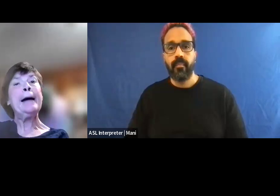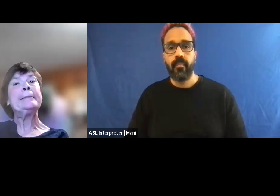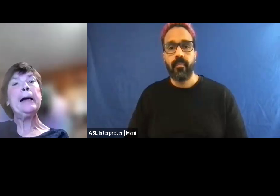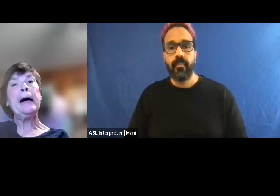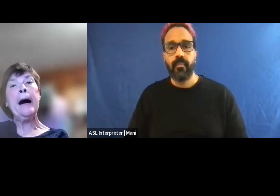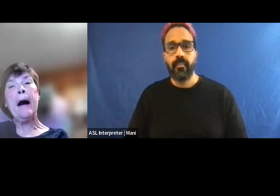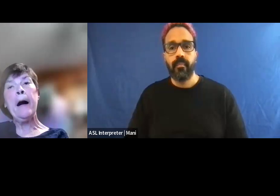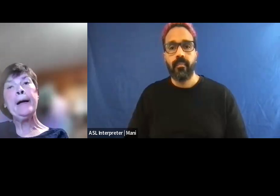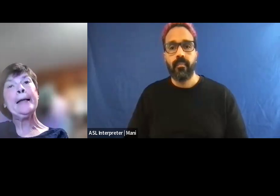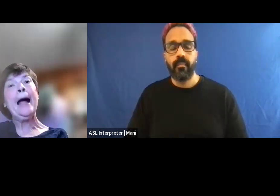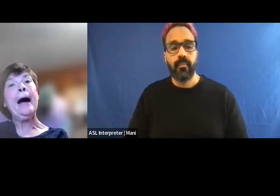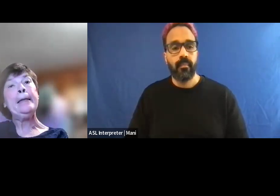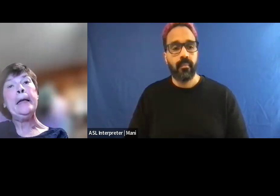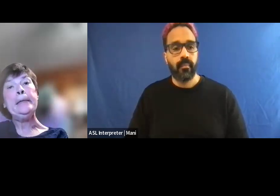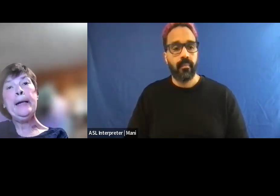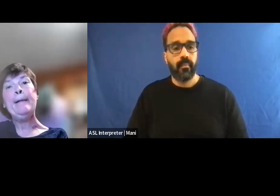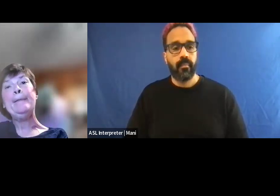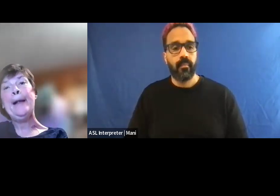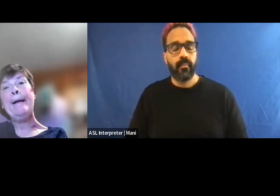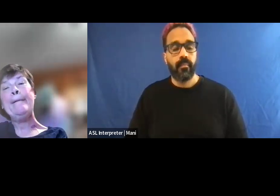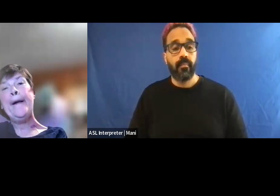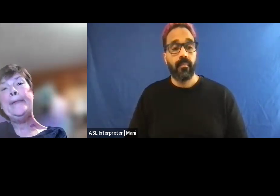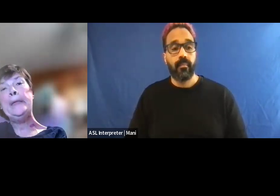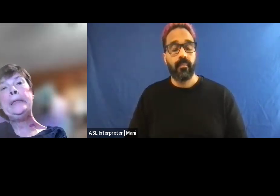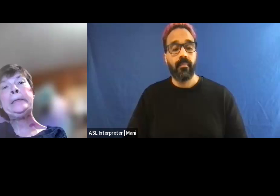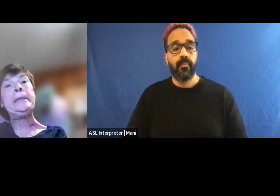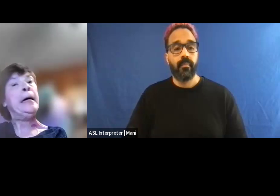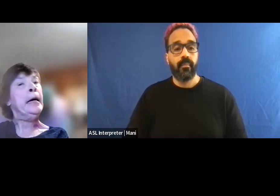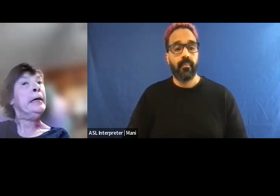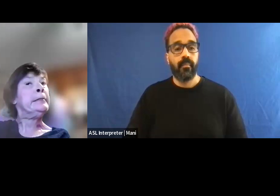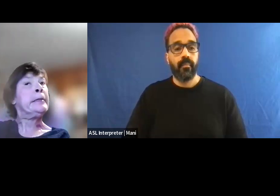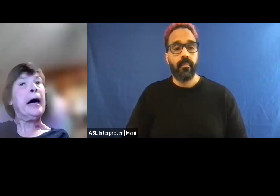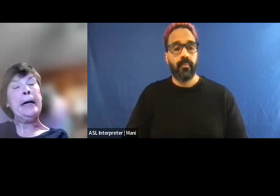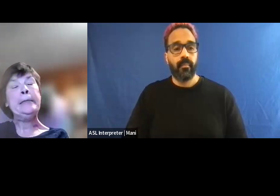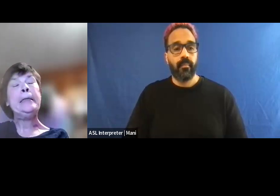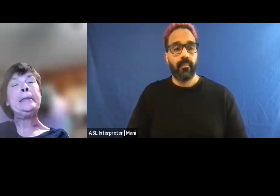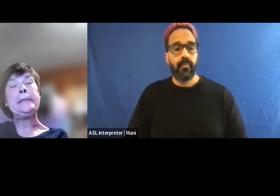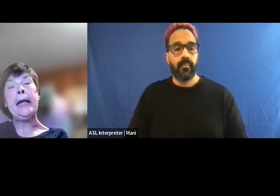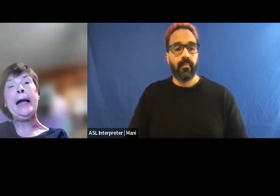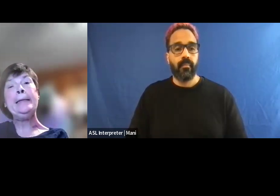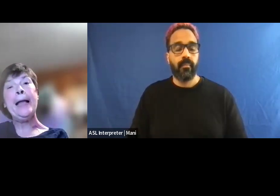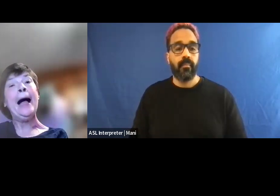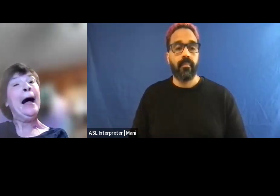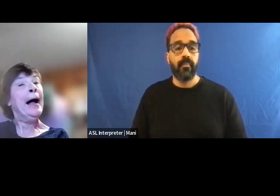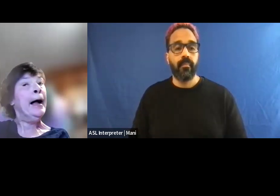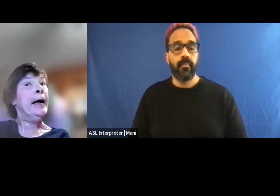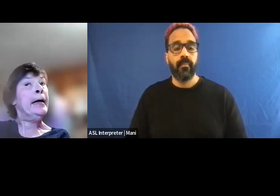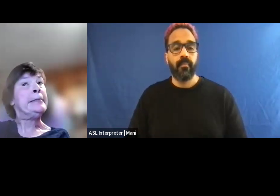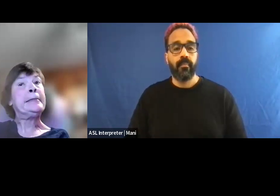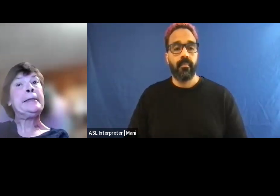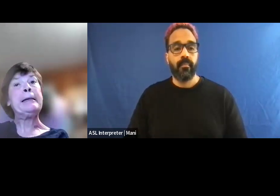we have to get the new members to understand